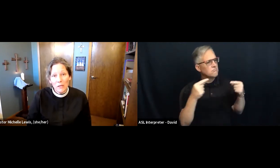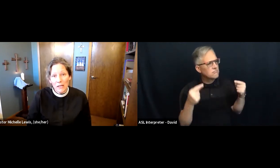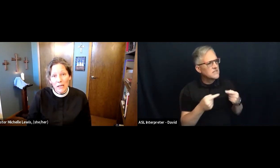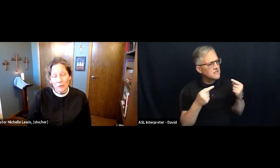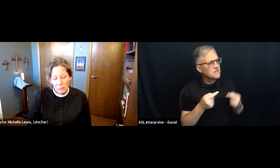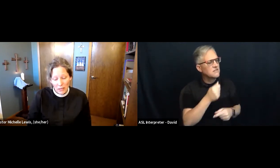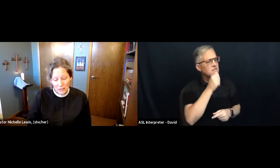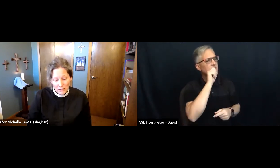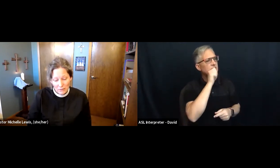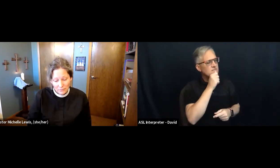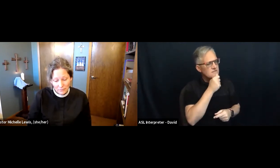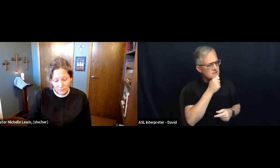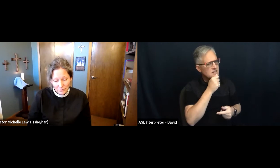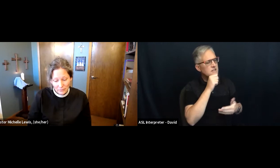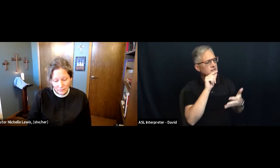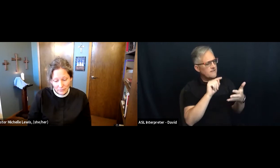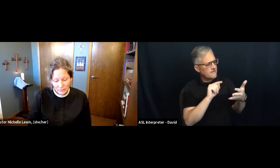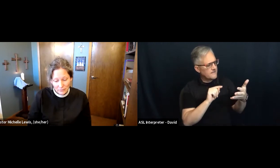then we can repent.